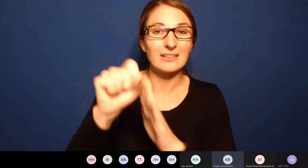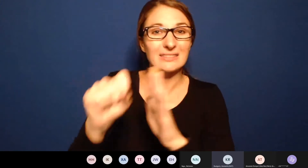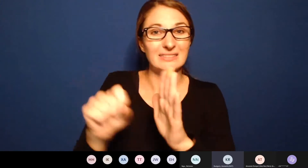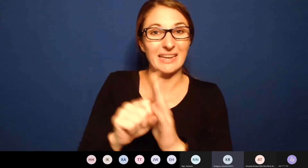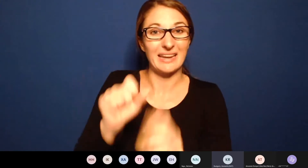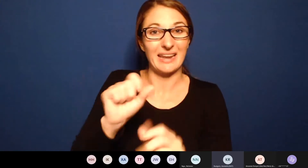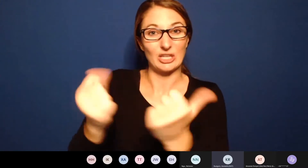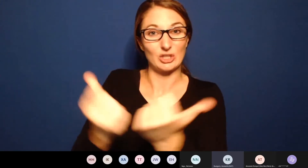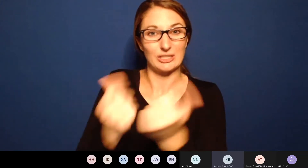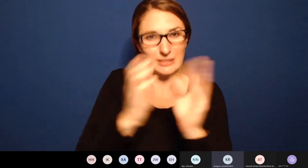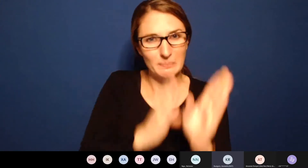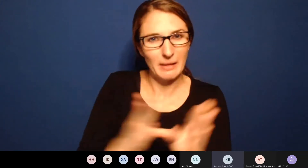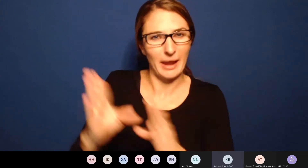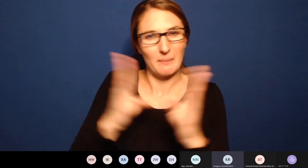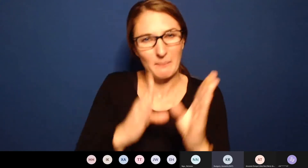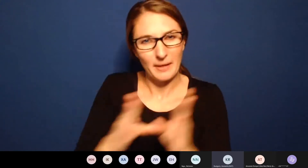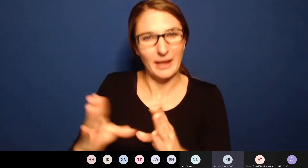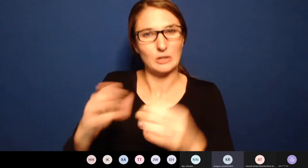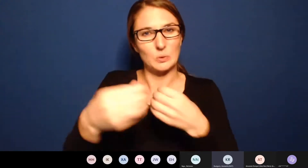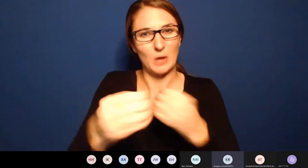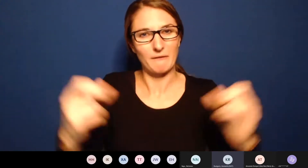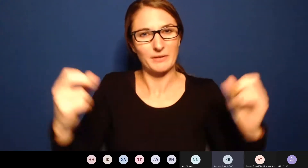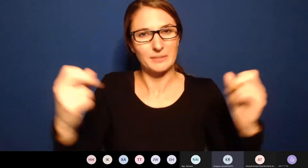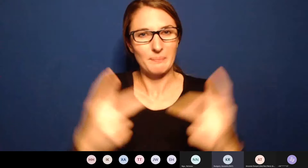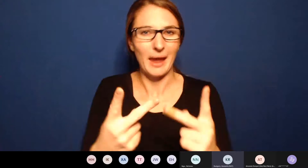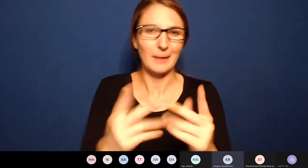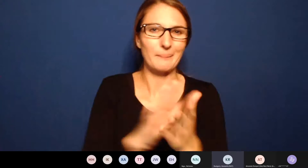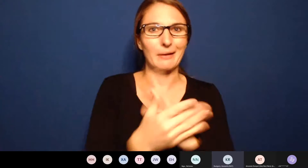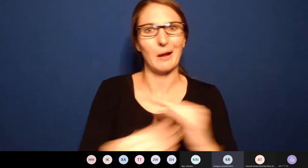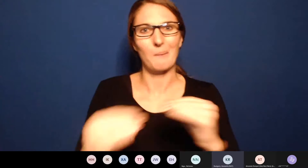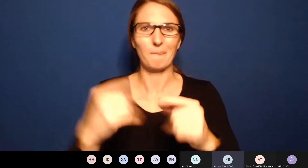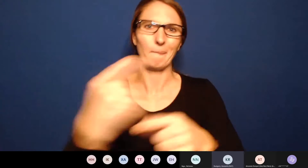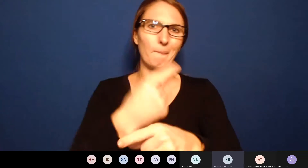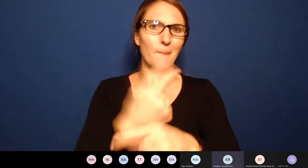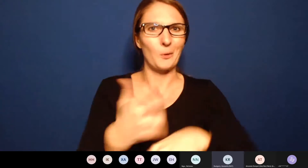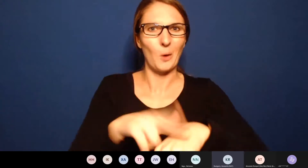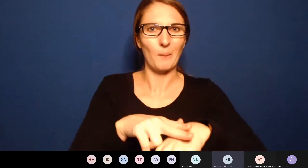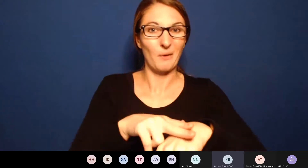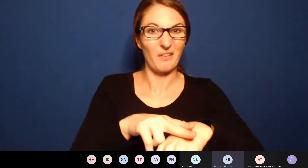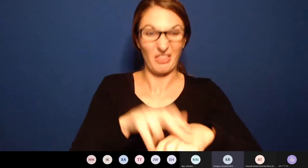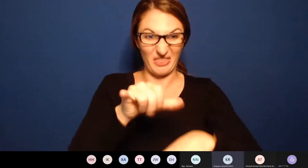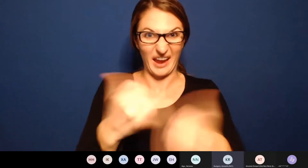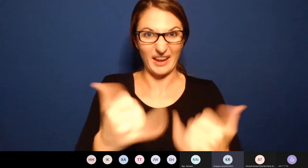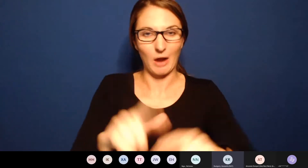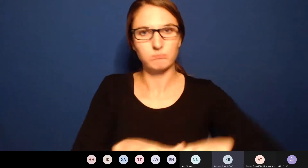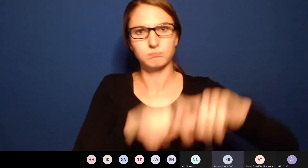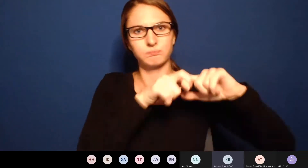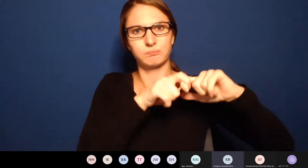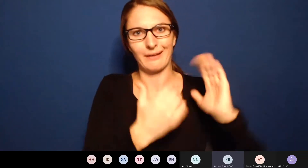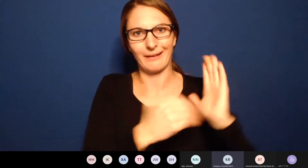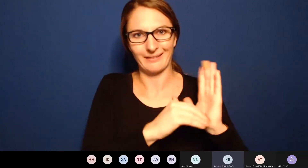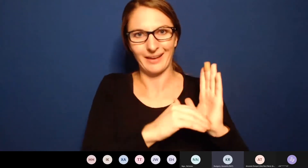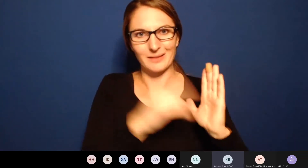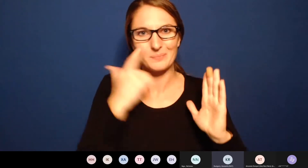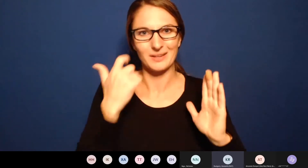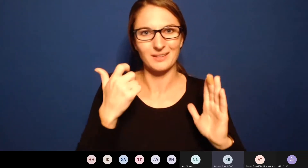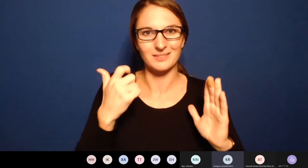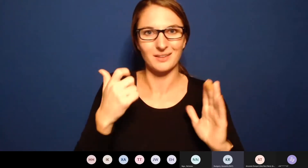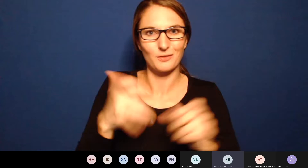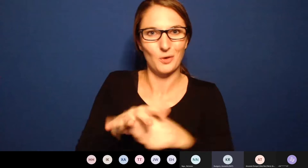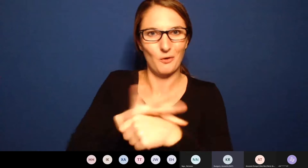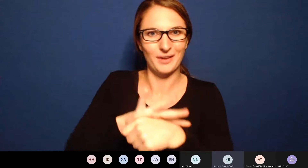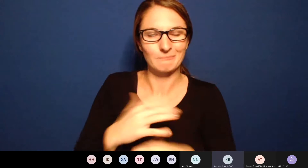to return back to some sort of normalcy in the office. That's all been put on hold again. Our new